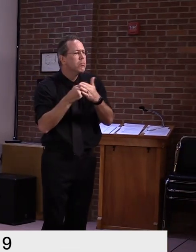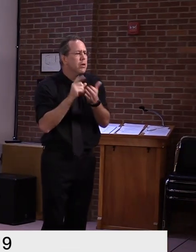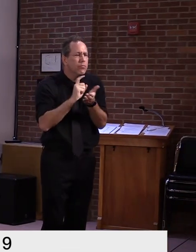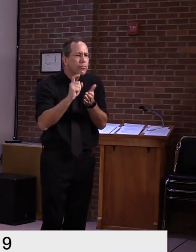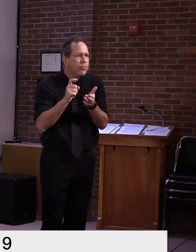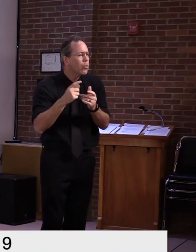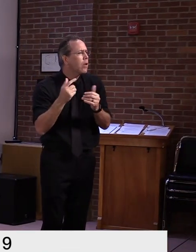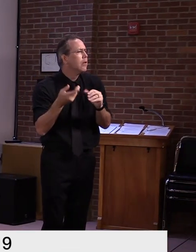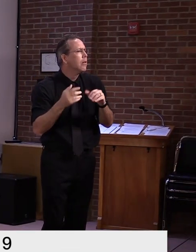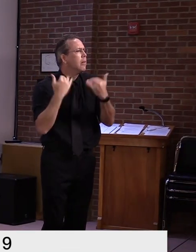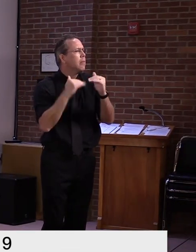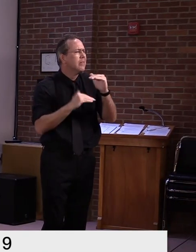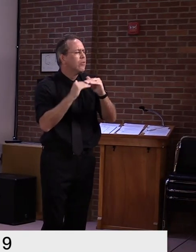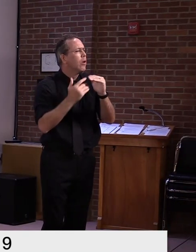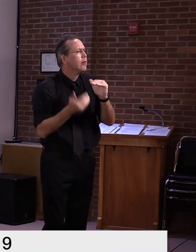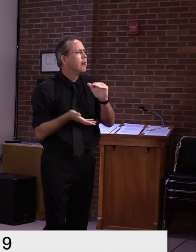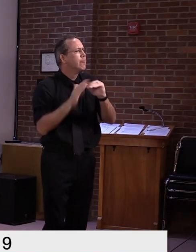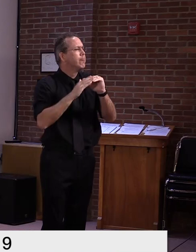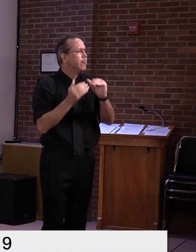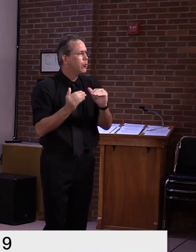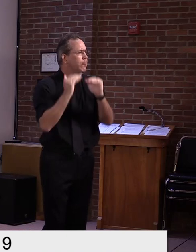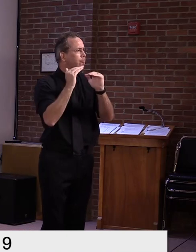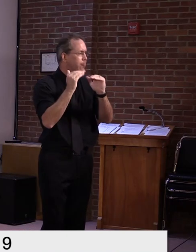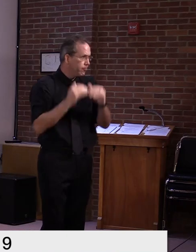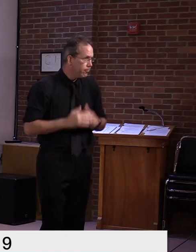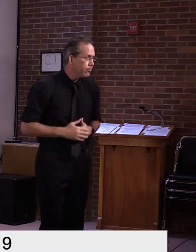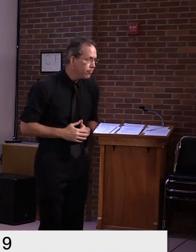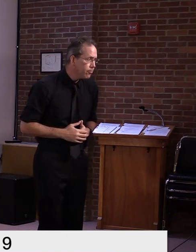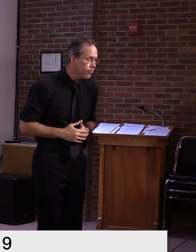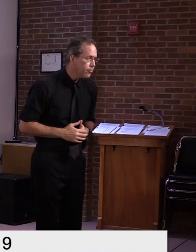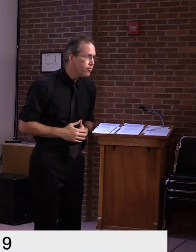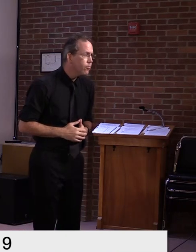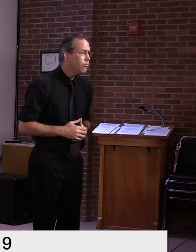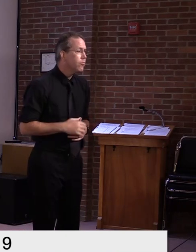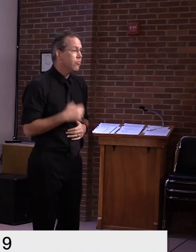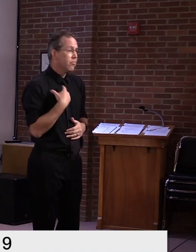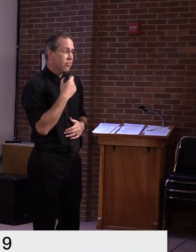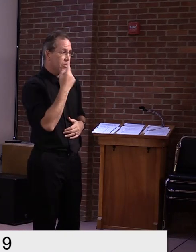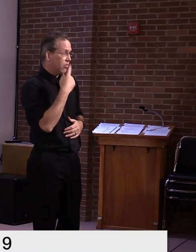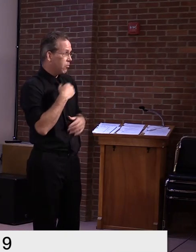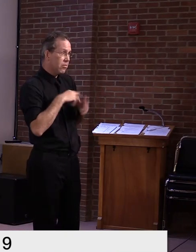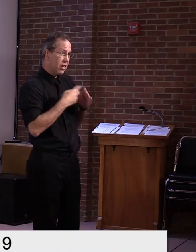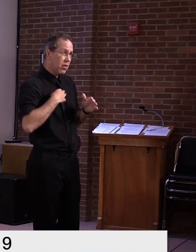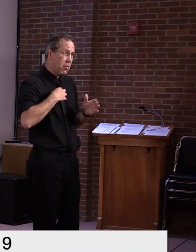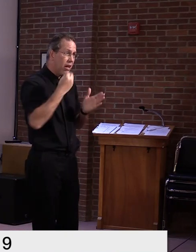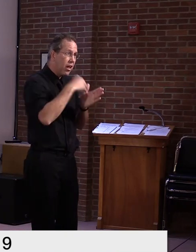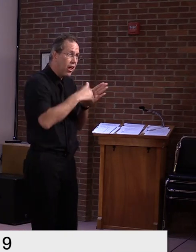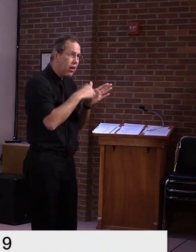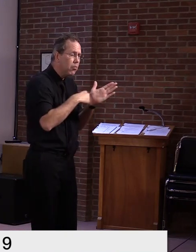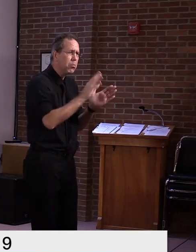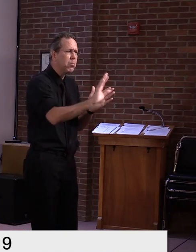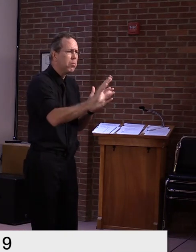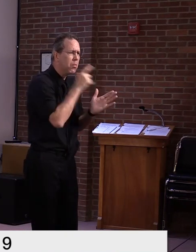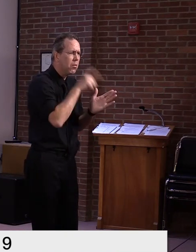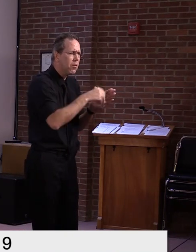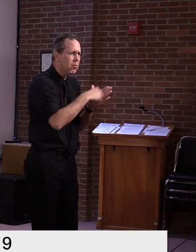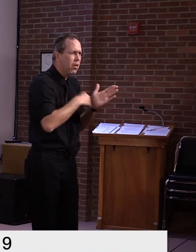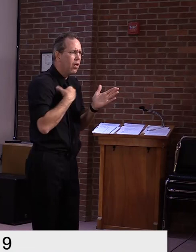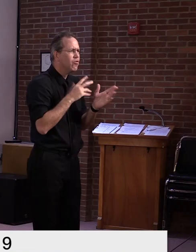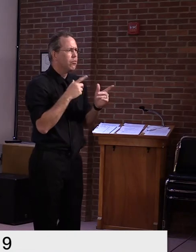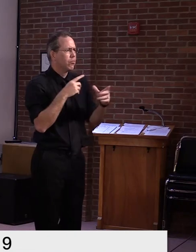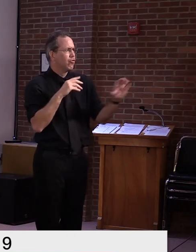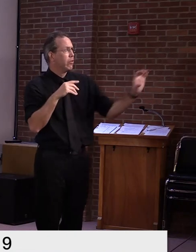size. And Three Square Vermont households do not need to do anything to get the increased benefit.